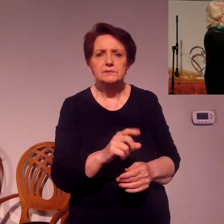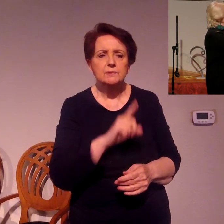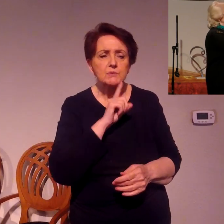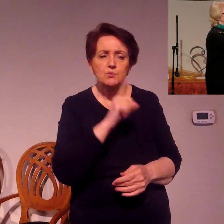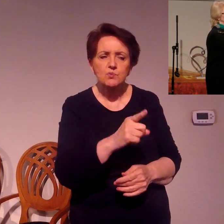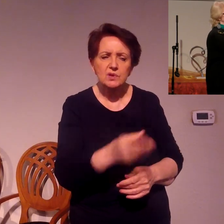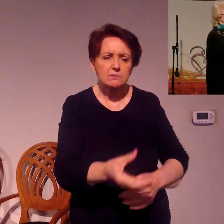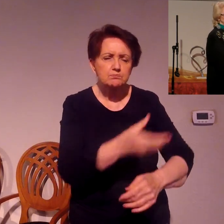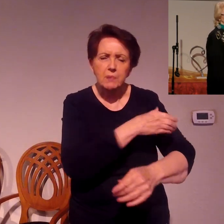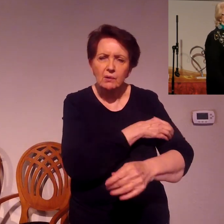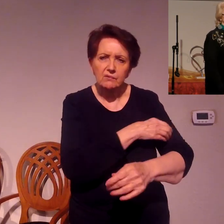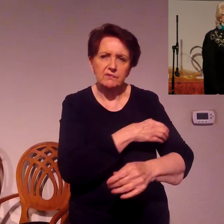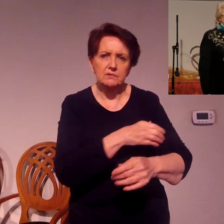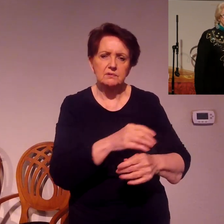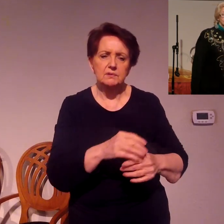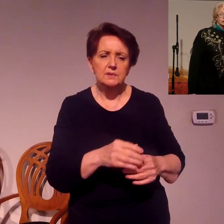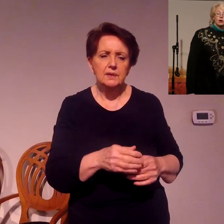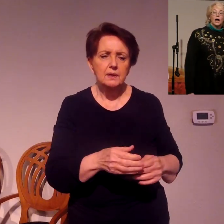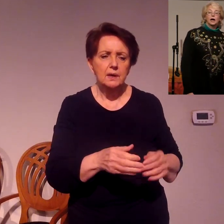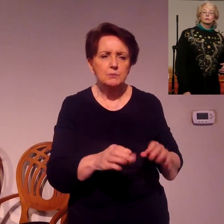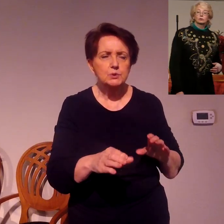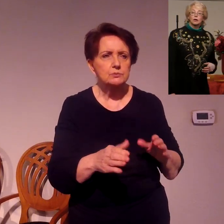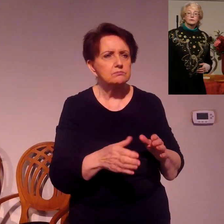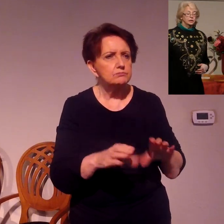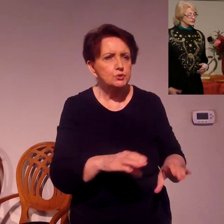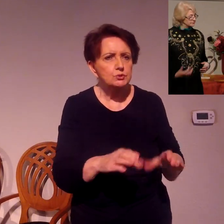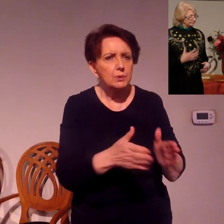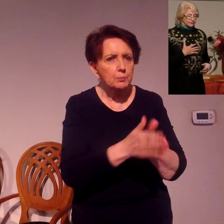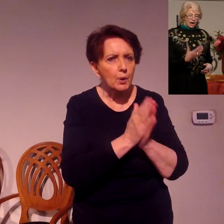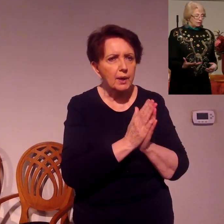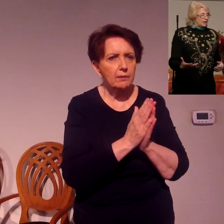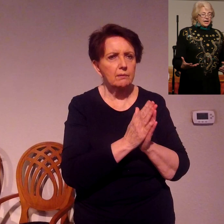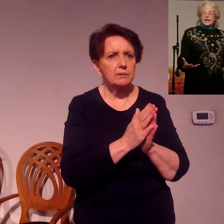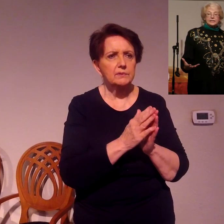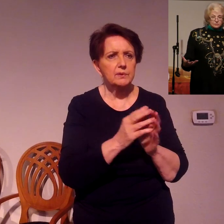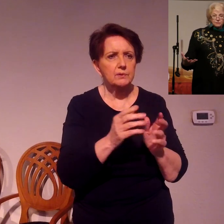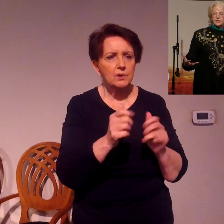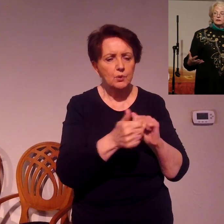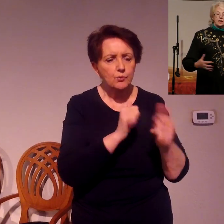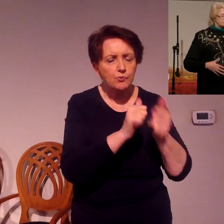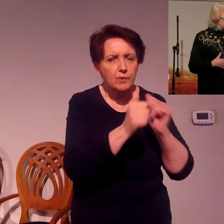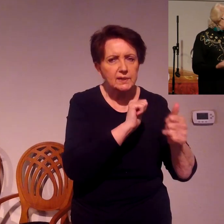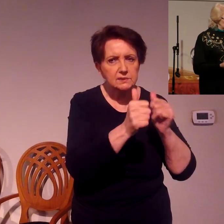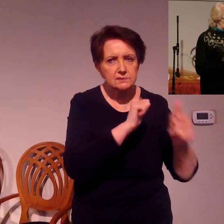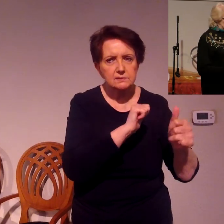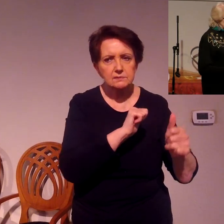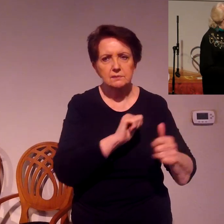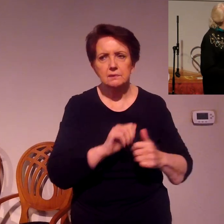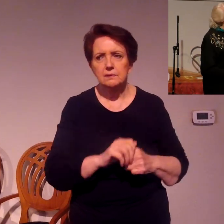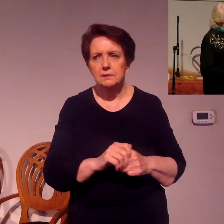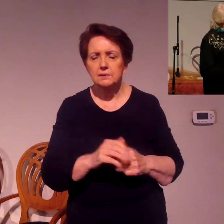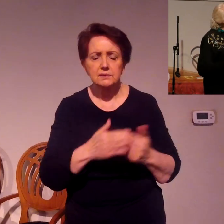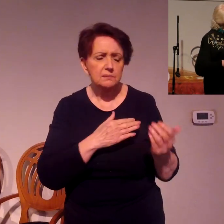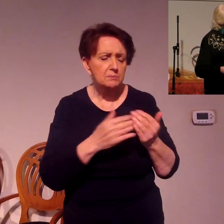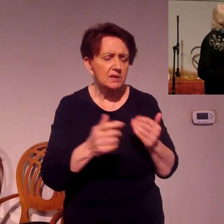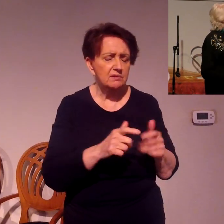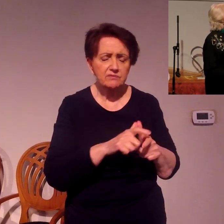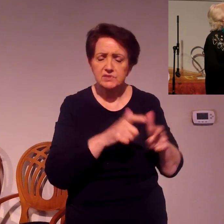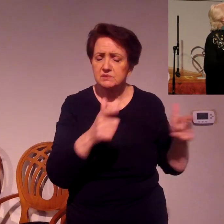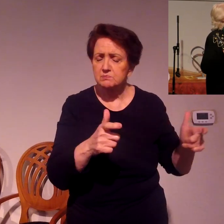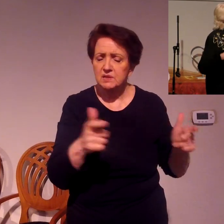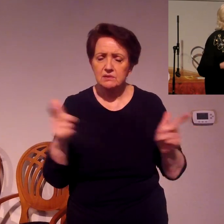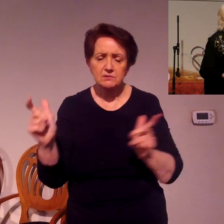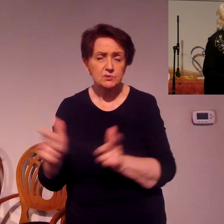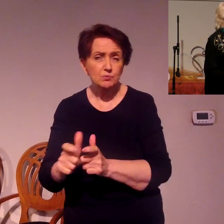like I'm going to, you know, go do the prayer at the turkey trot, or whether it's anything, big or small, to